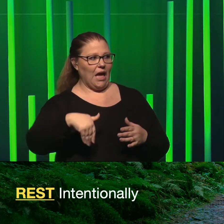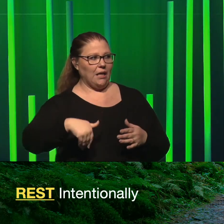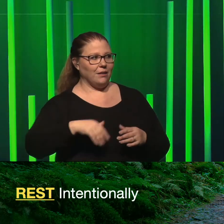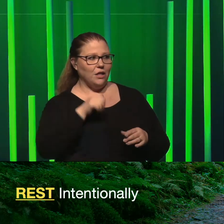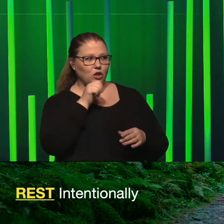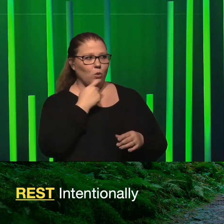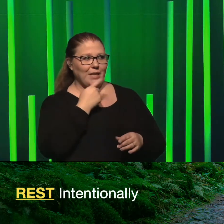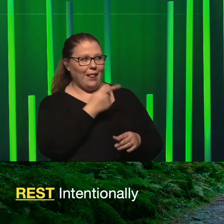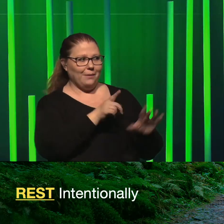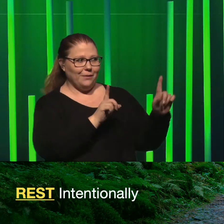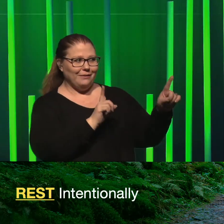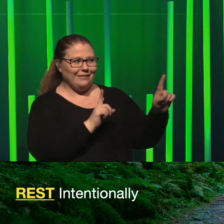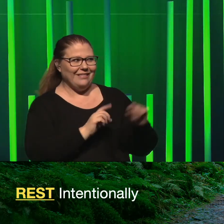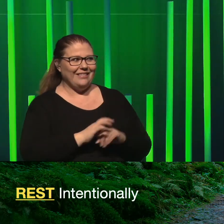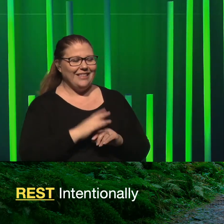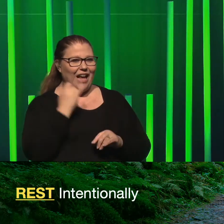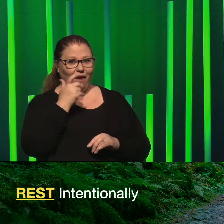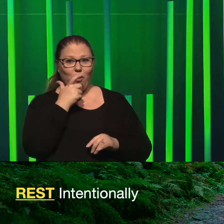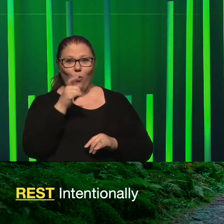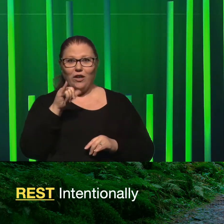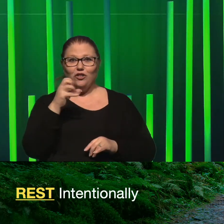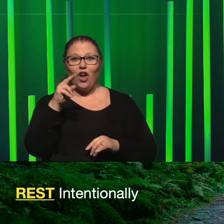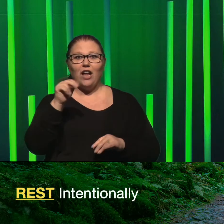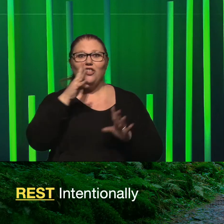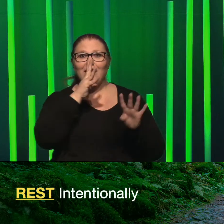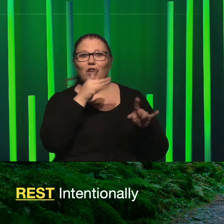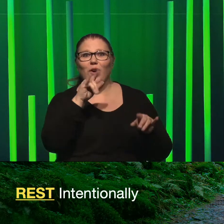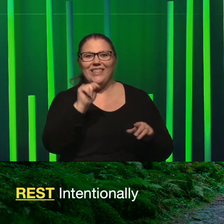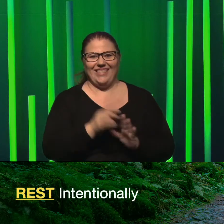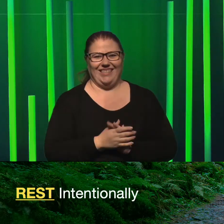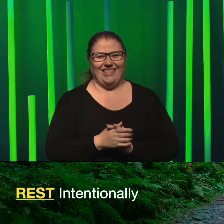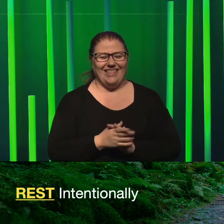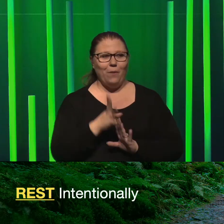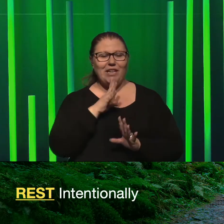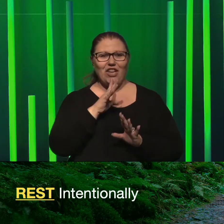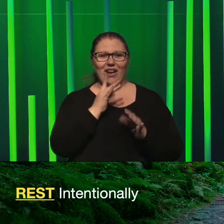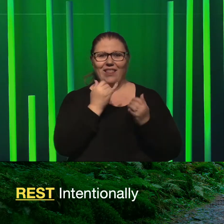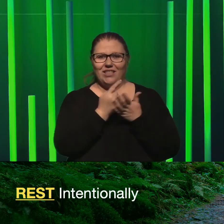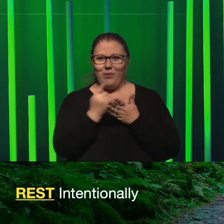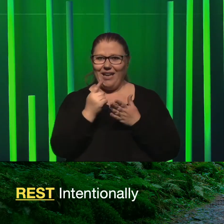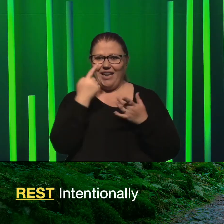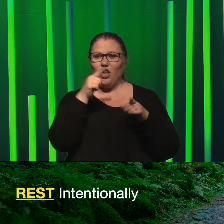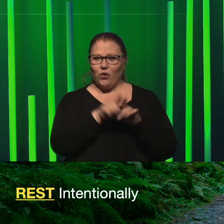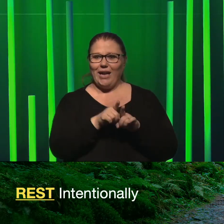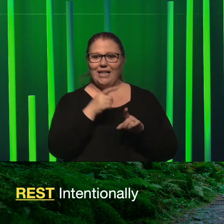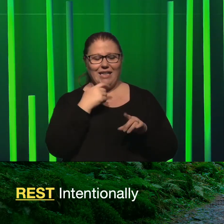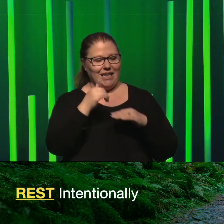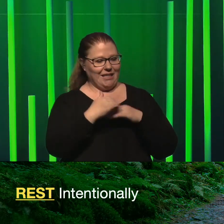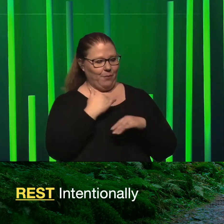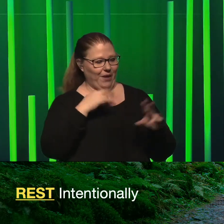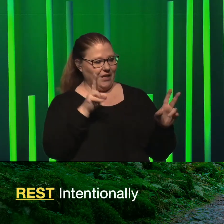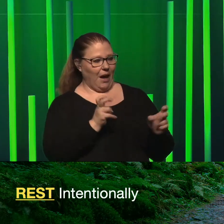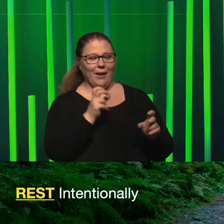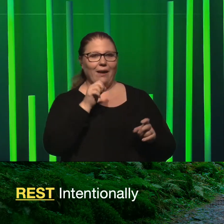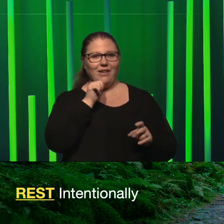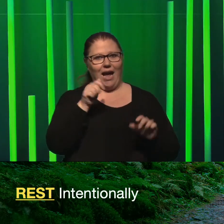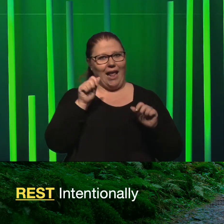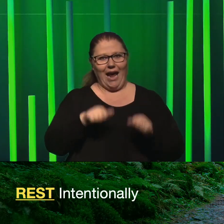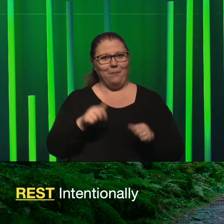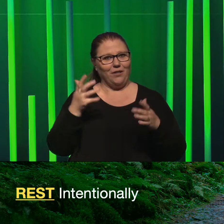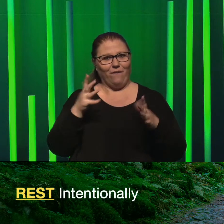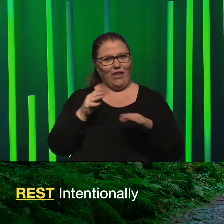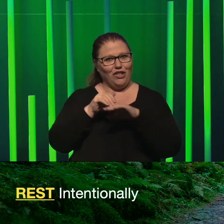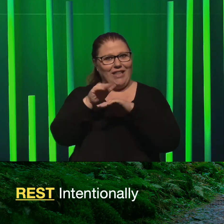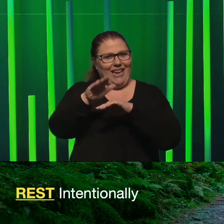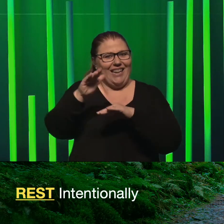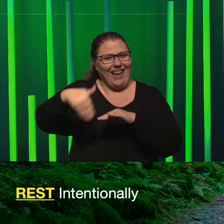Don't tell him, Jess. If you're watching, John, just ignore. I was talking to him this week, and he agreed to it. He's like, send me the topic, and I haven't been able to finish getting that